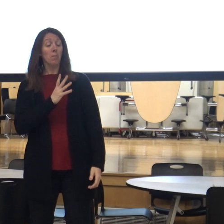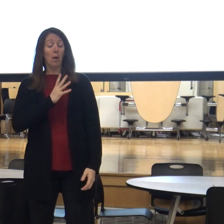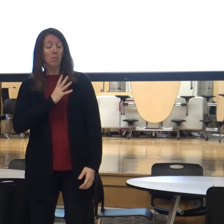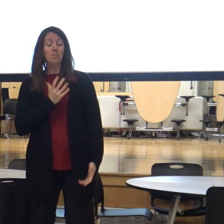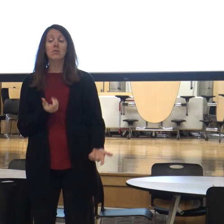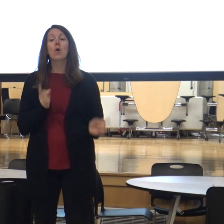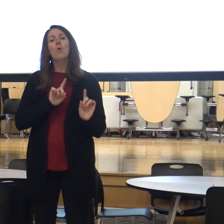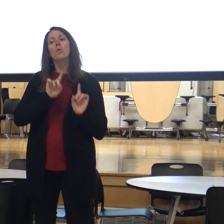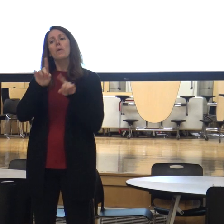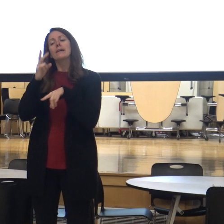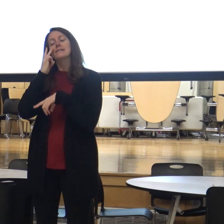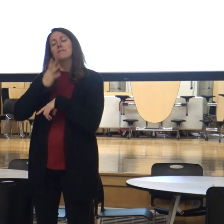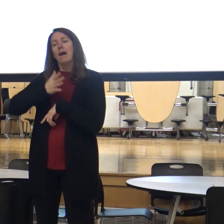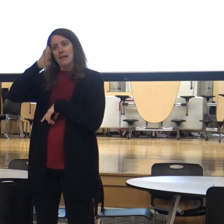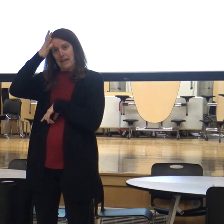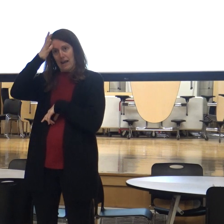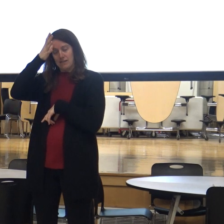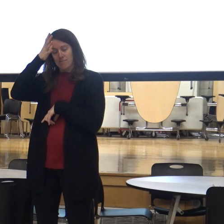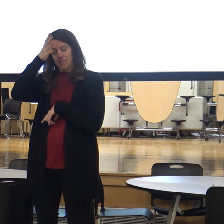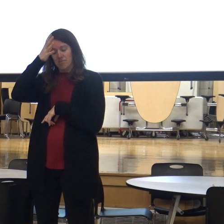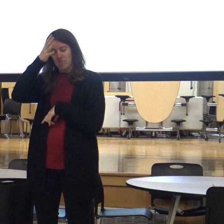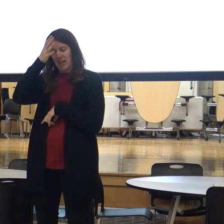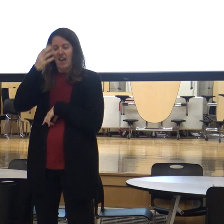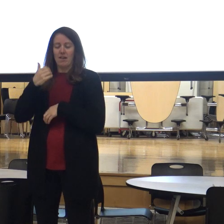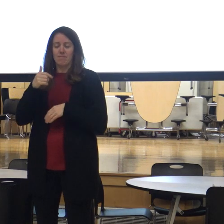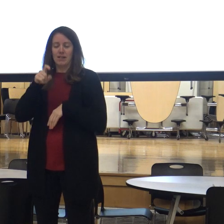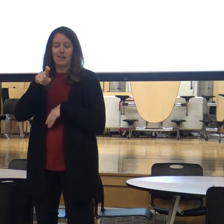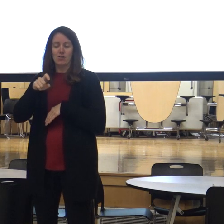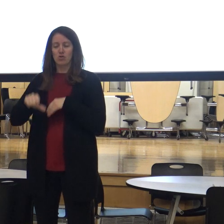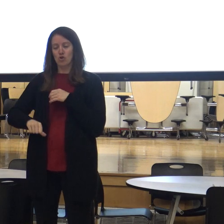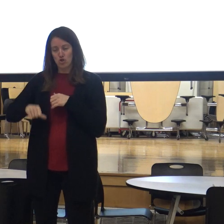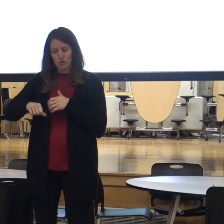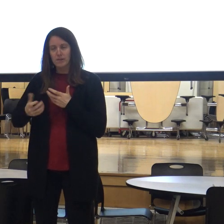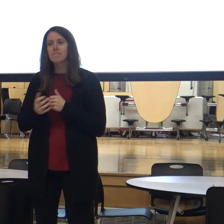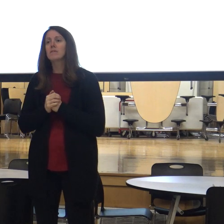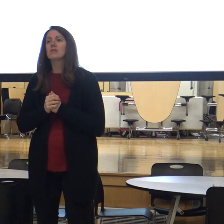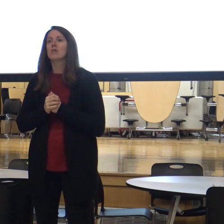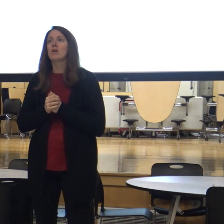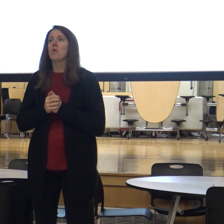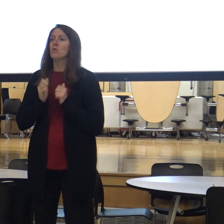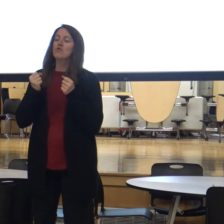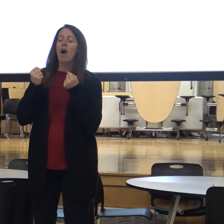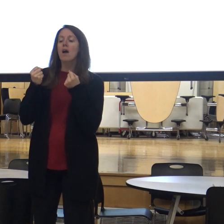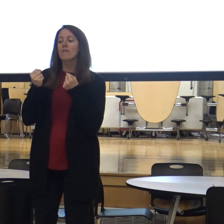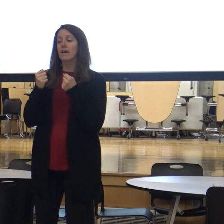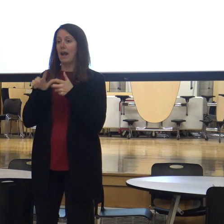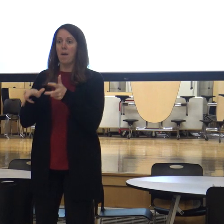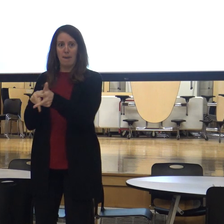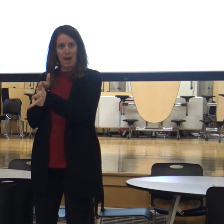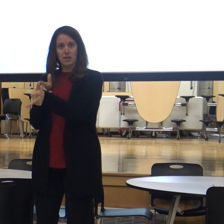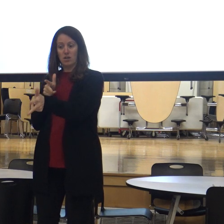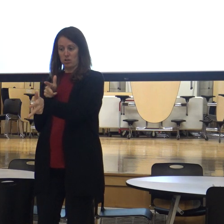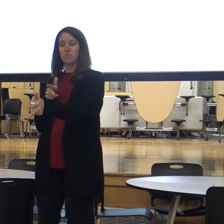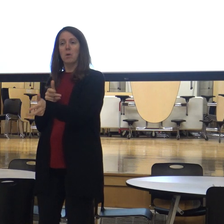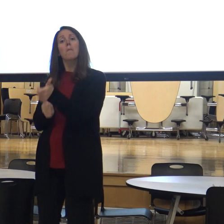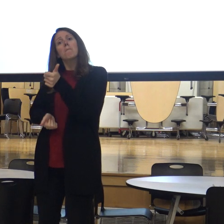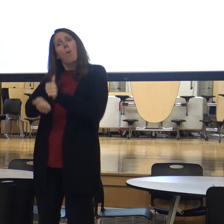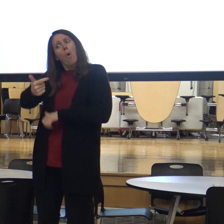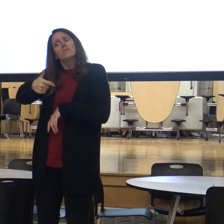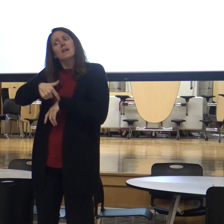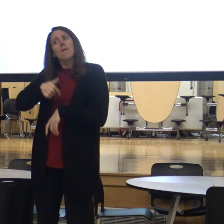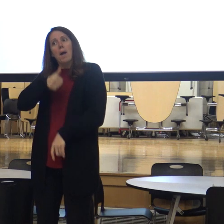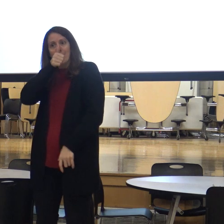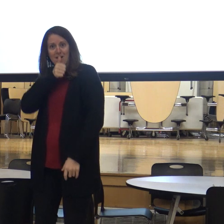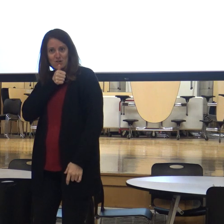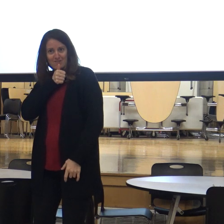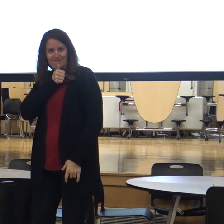cancer. And we're down by the VA in the cities, and I'm behind this car. And I'm really a patient person, I really am most of the time, until